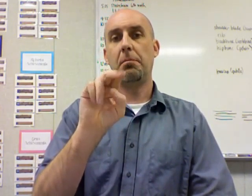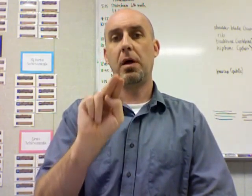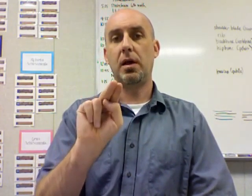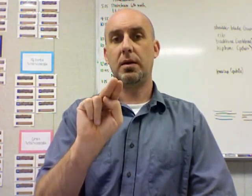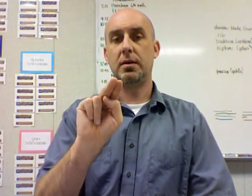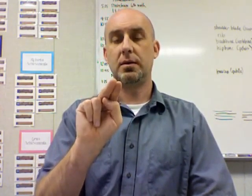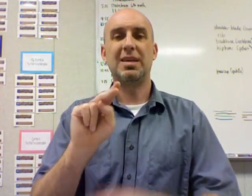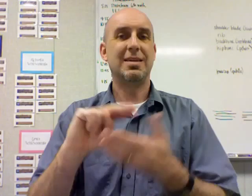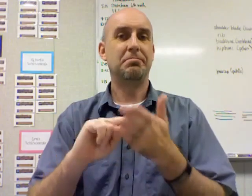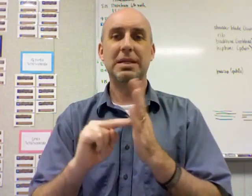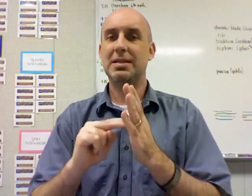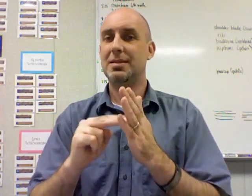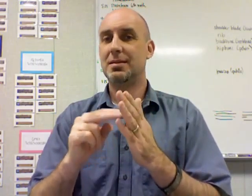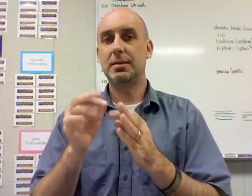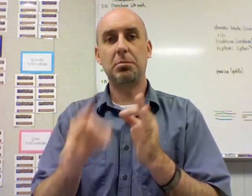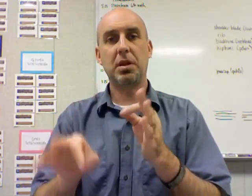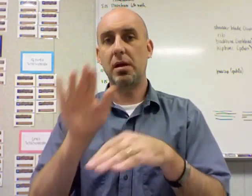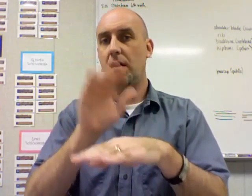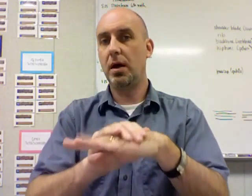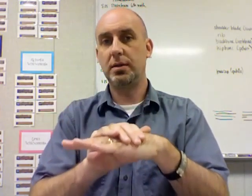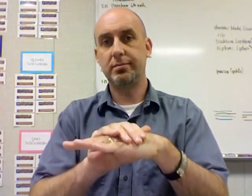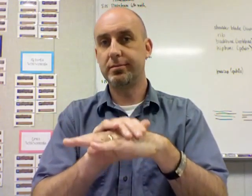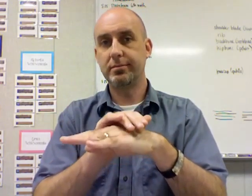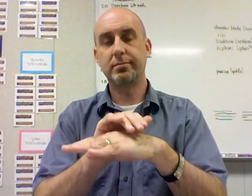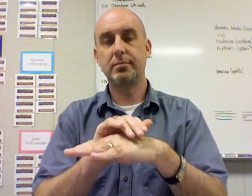upon. It means simply on. Okay.